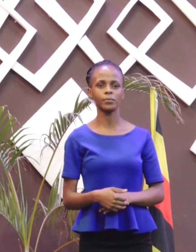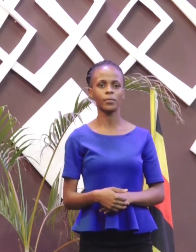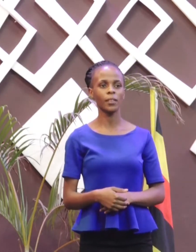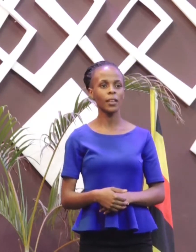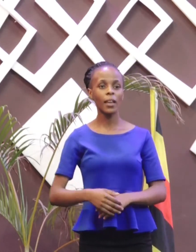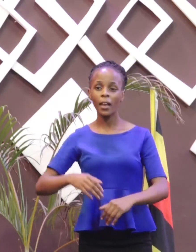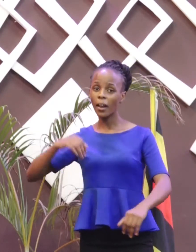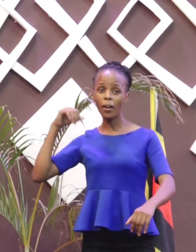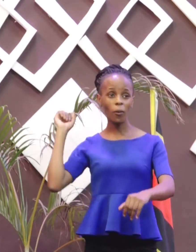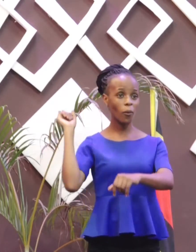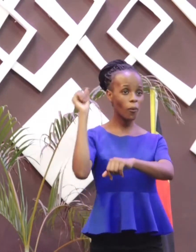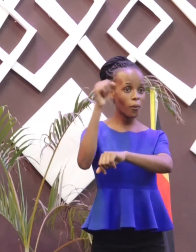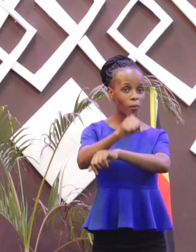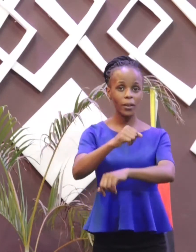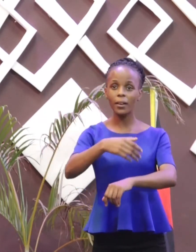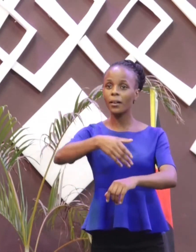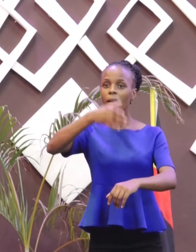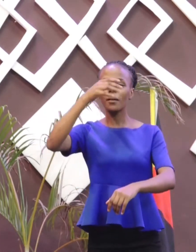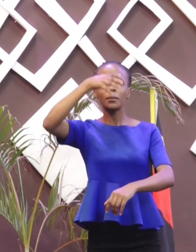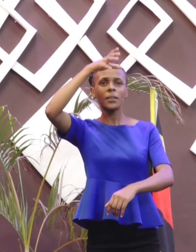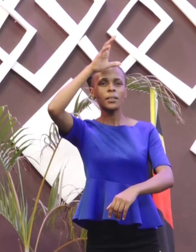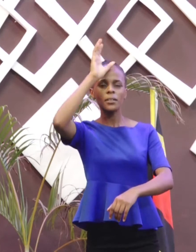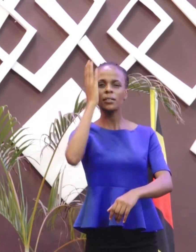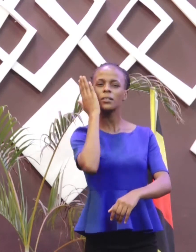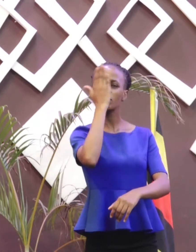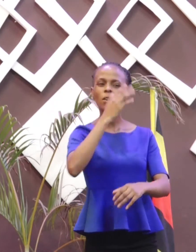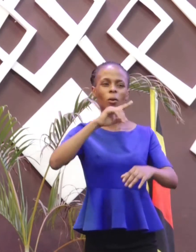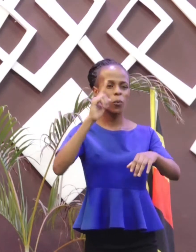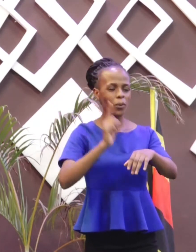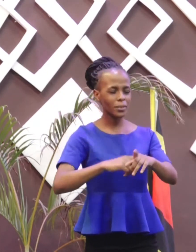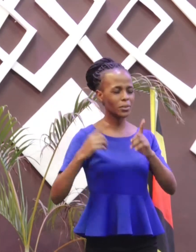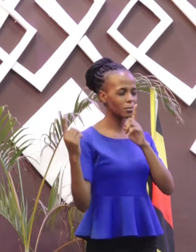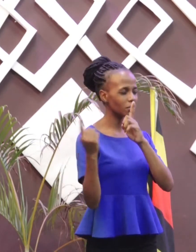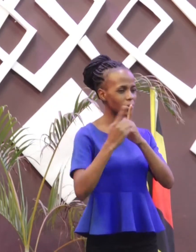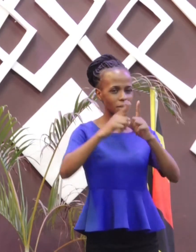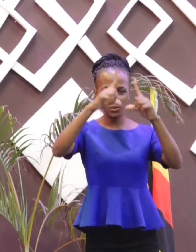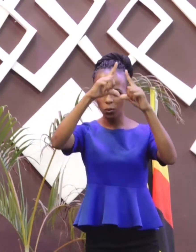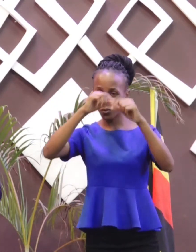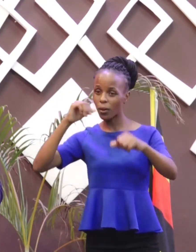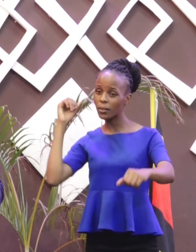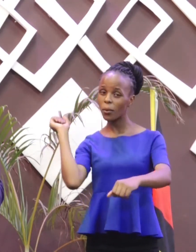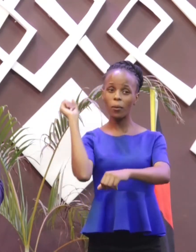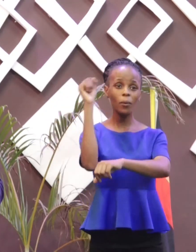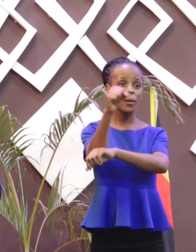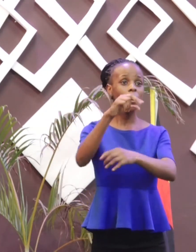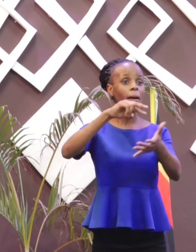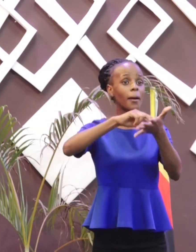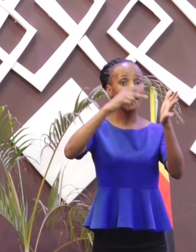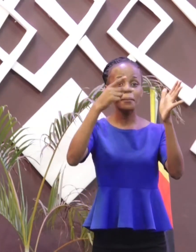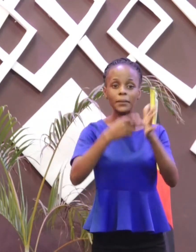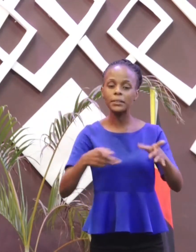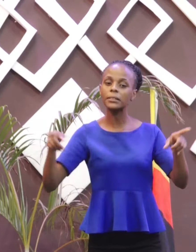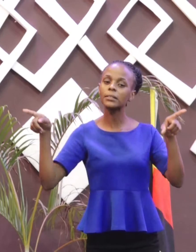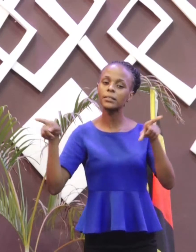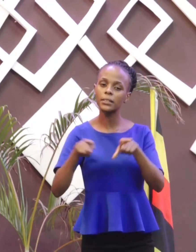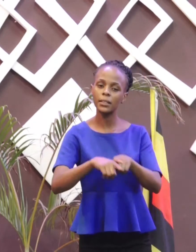The conquering anointing. Whenever you meet that word conquering, then that implies to you that there are battles